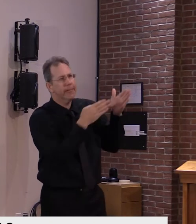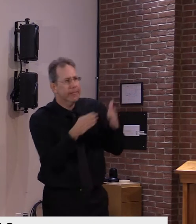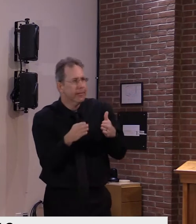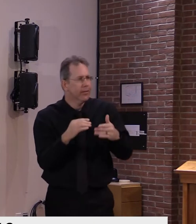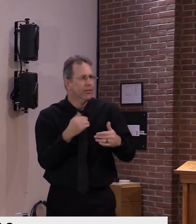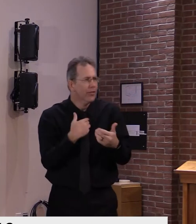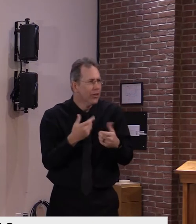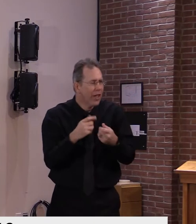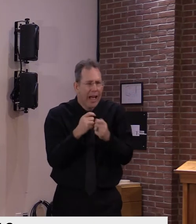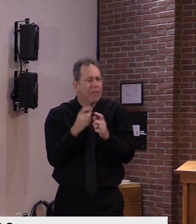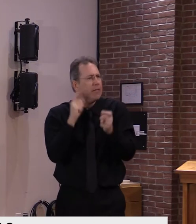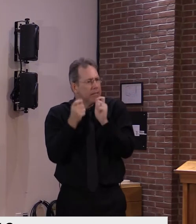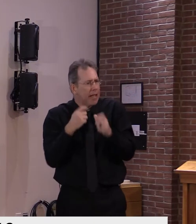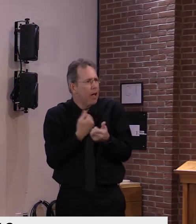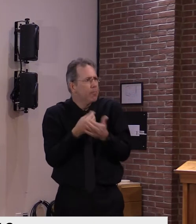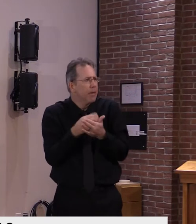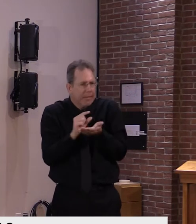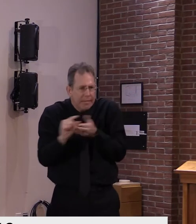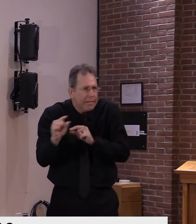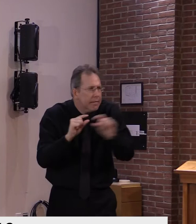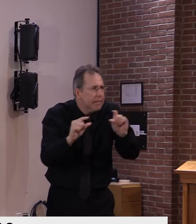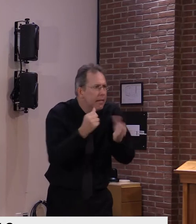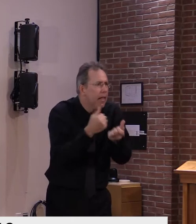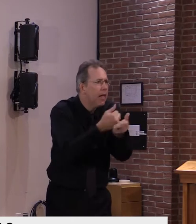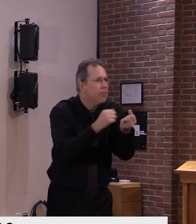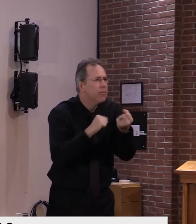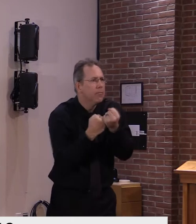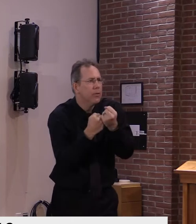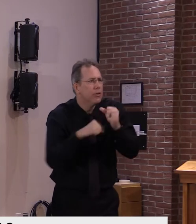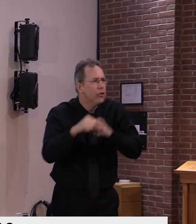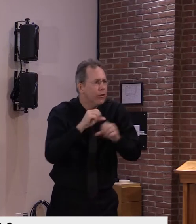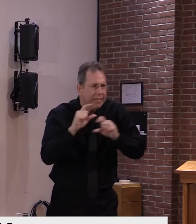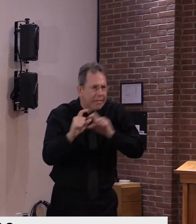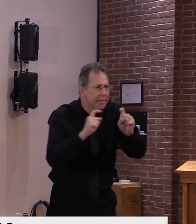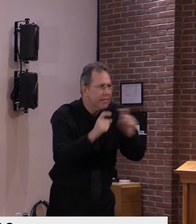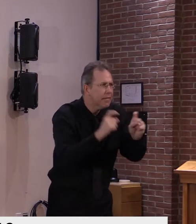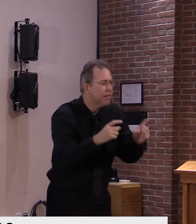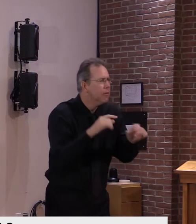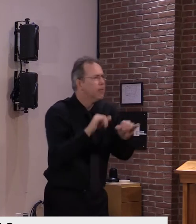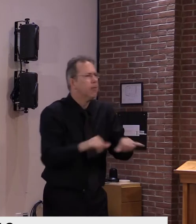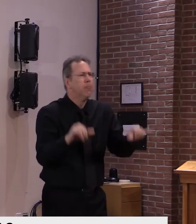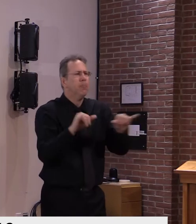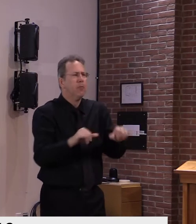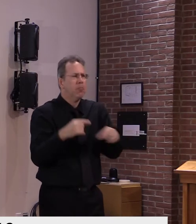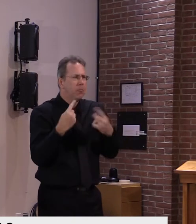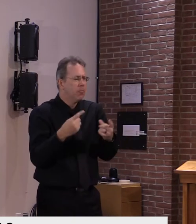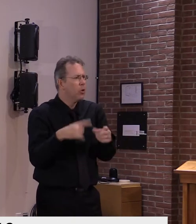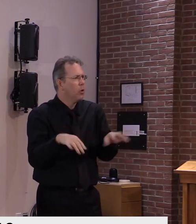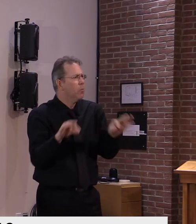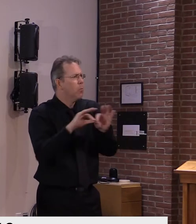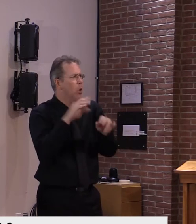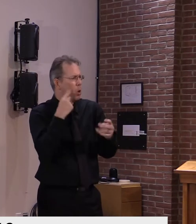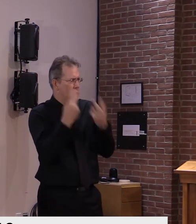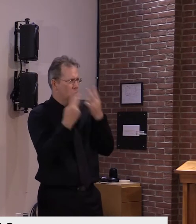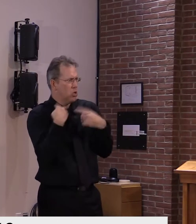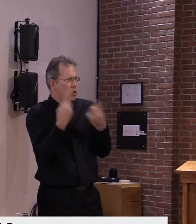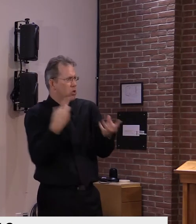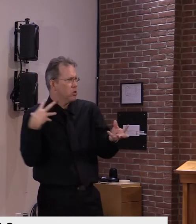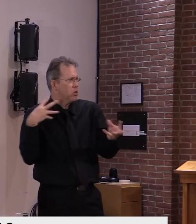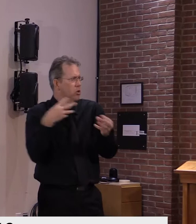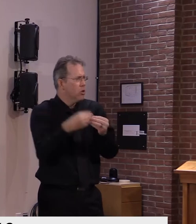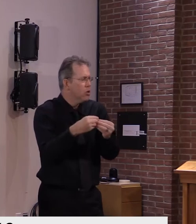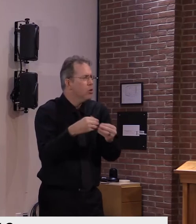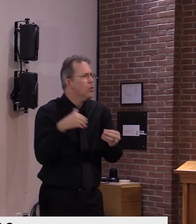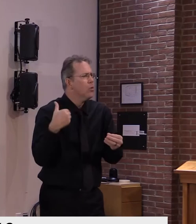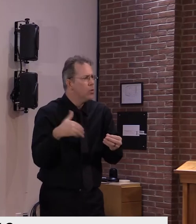states. And these activities are valued and important, but they can only be as robustly funded